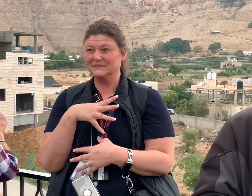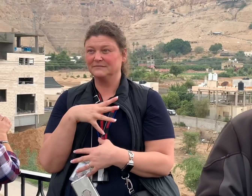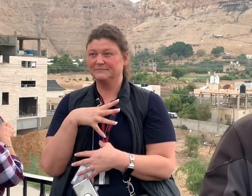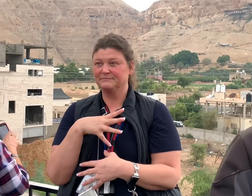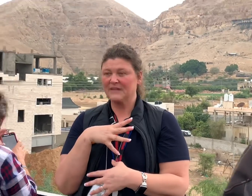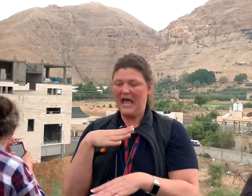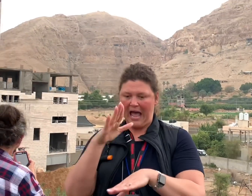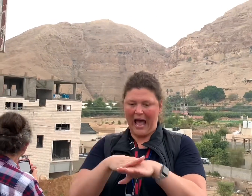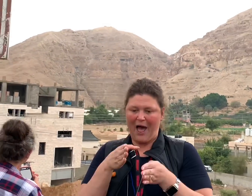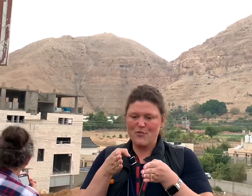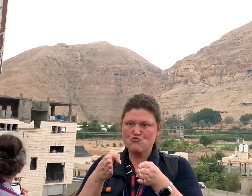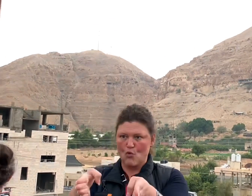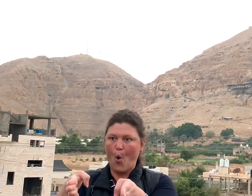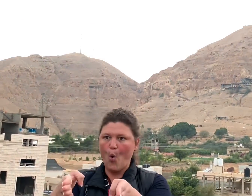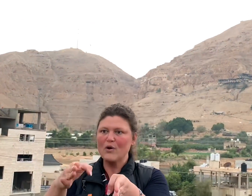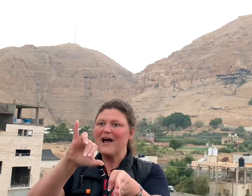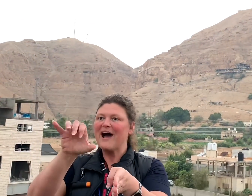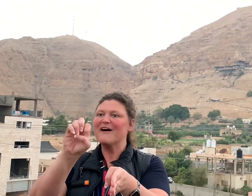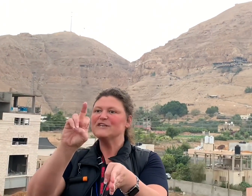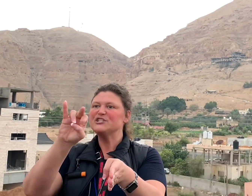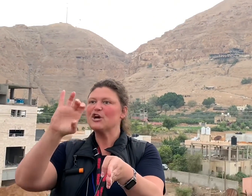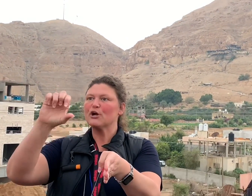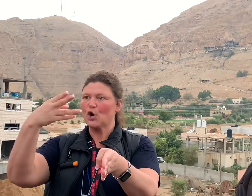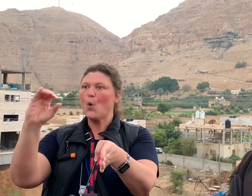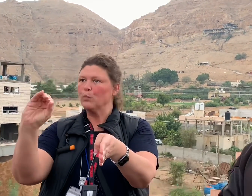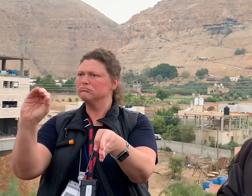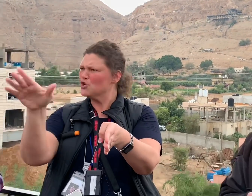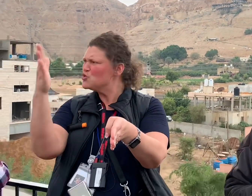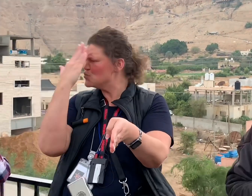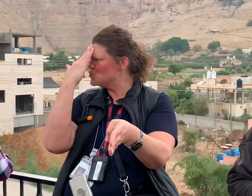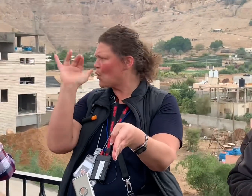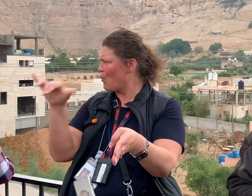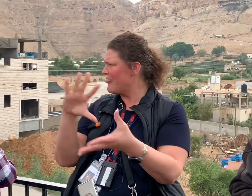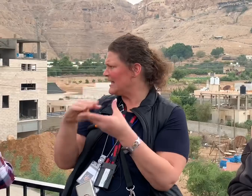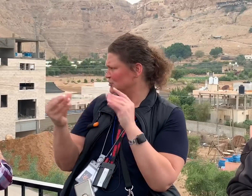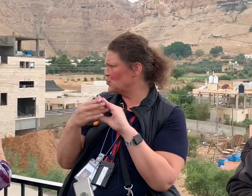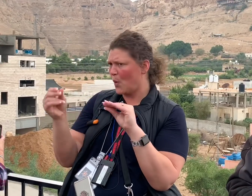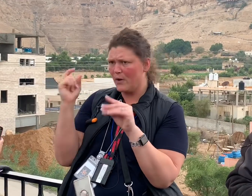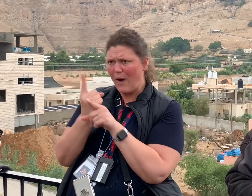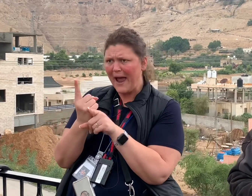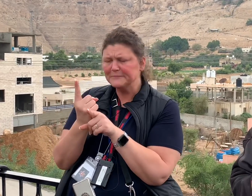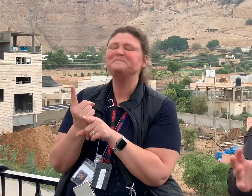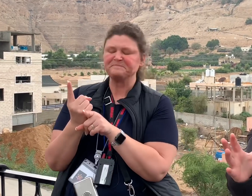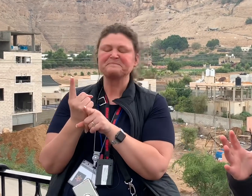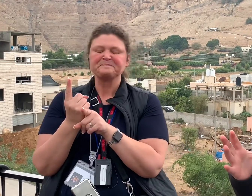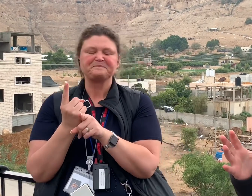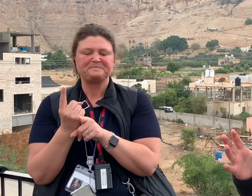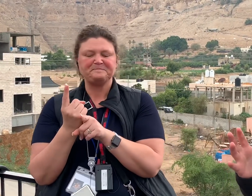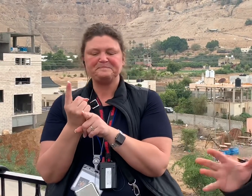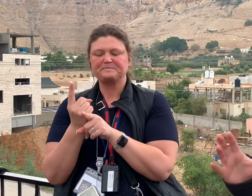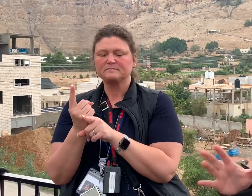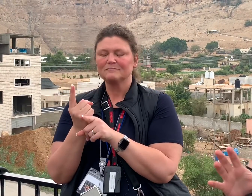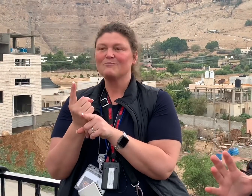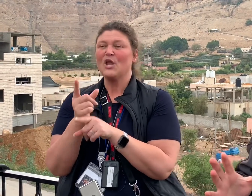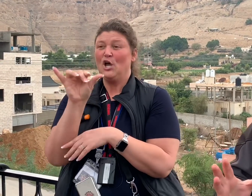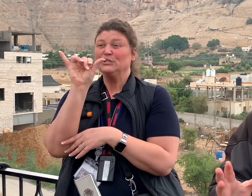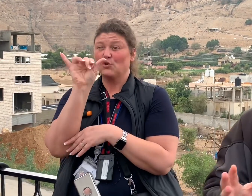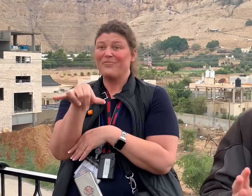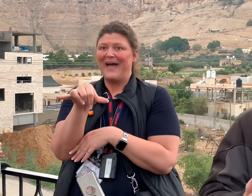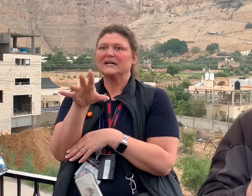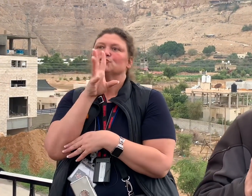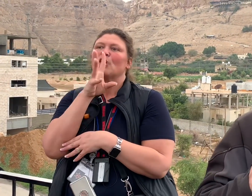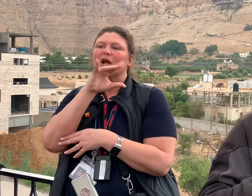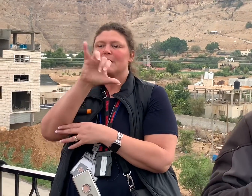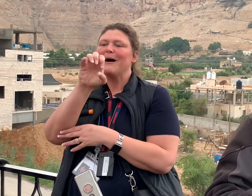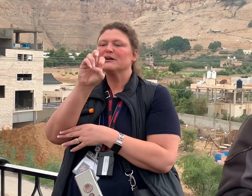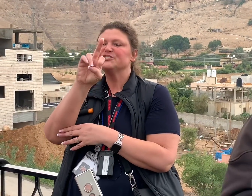on the main road of Jericho. So I'm sure that you also remember that. So that's regarding